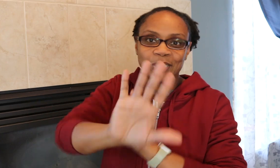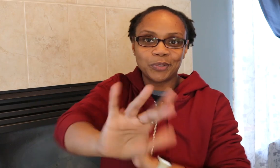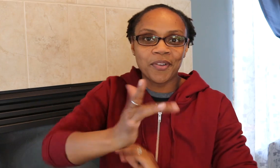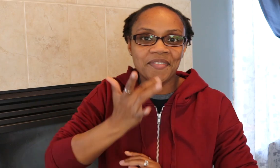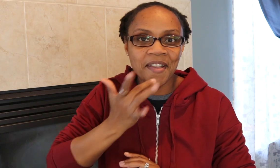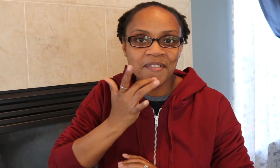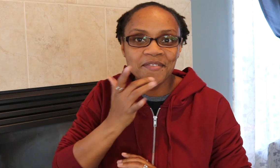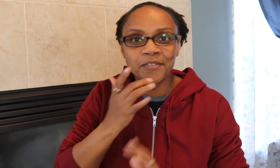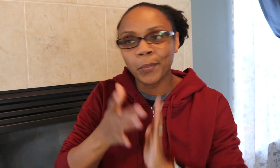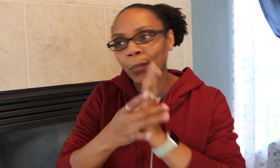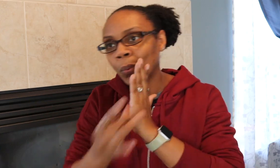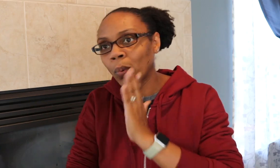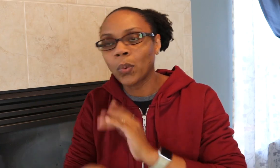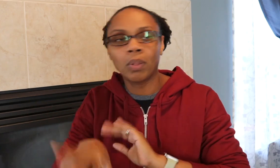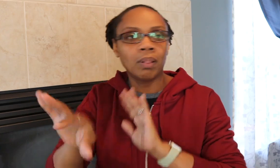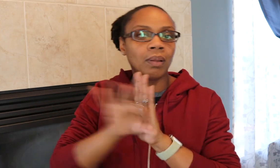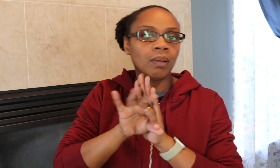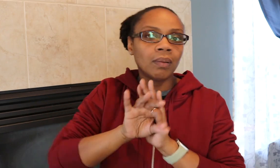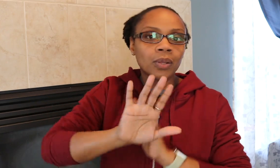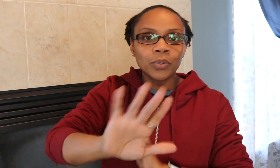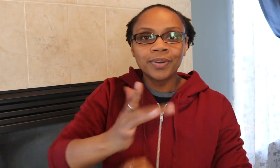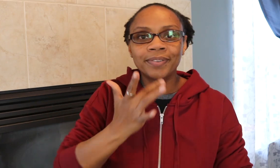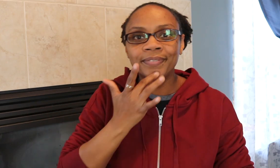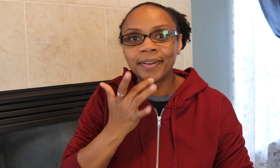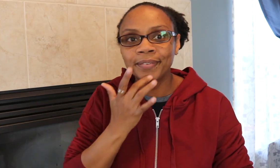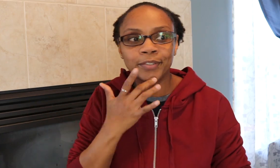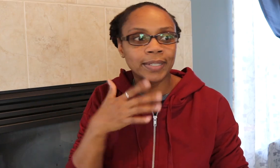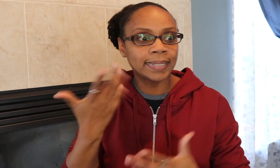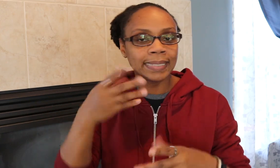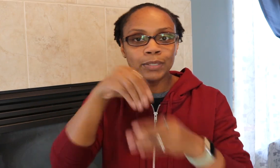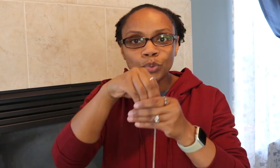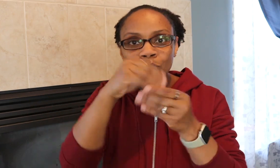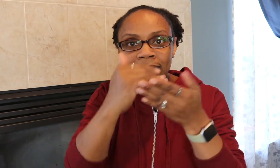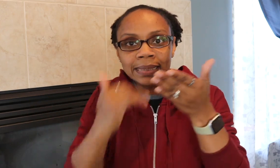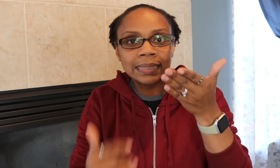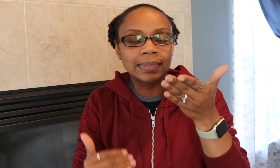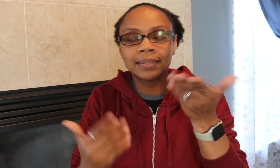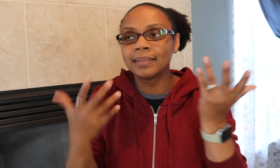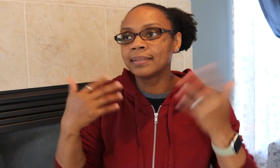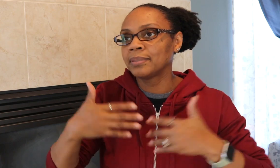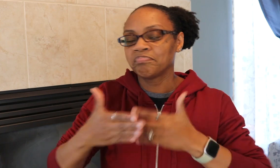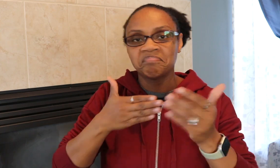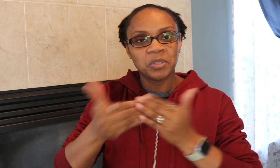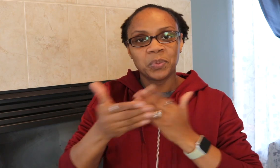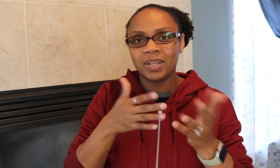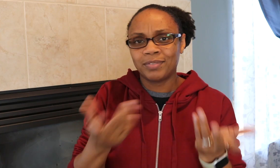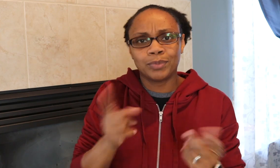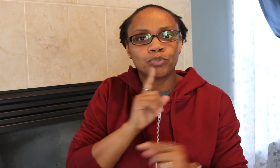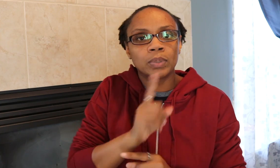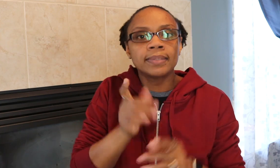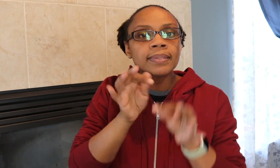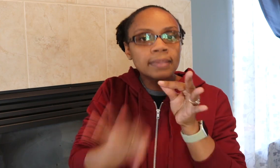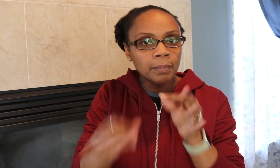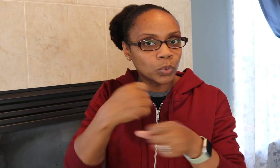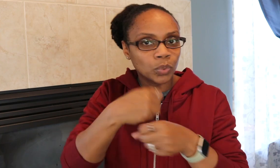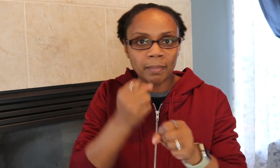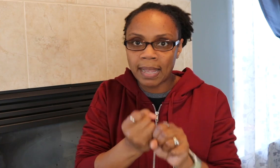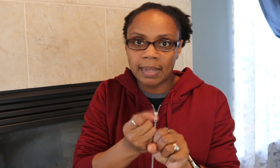oil, so you can pick your favorite one and use that. You can customize it, pick your best oil that you love, your best